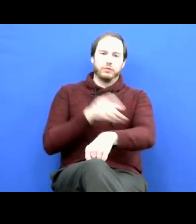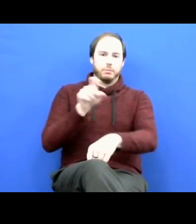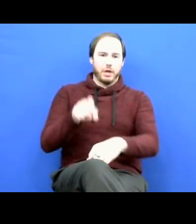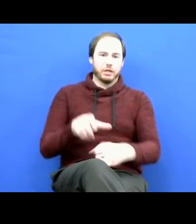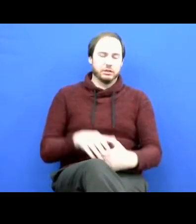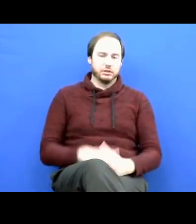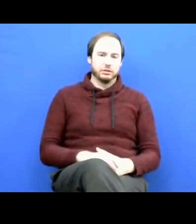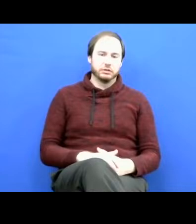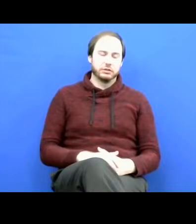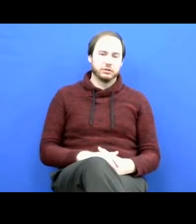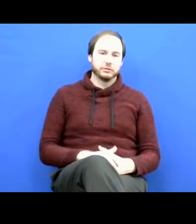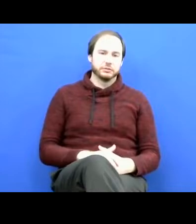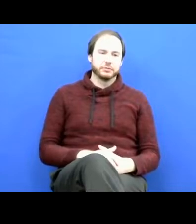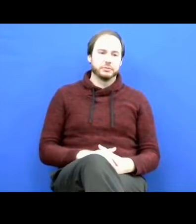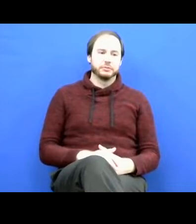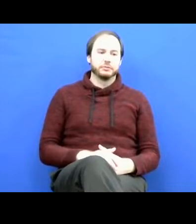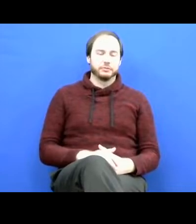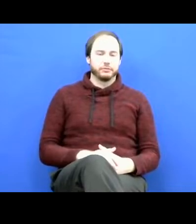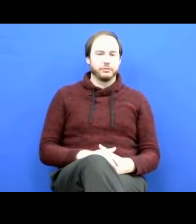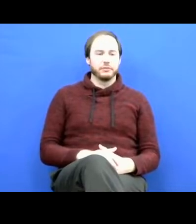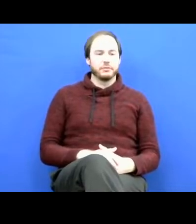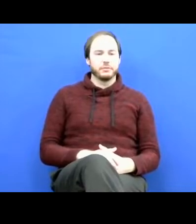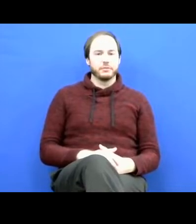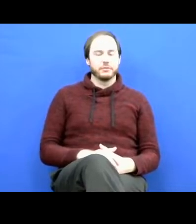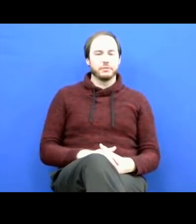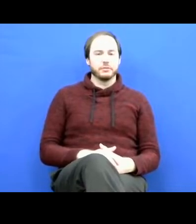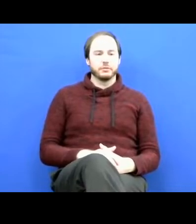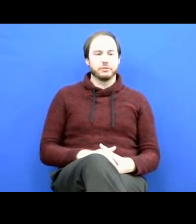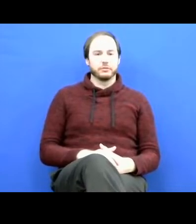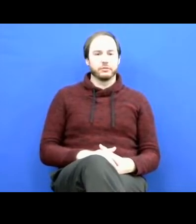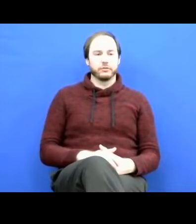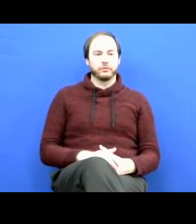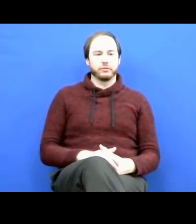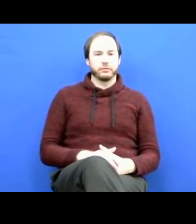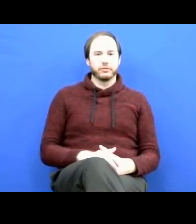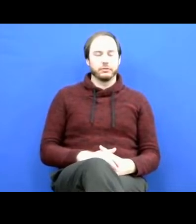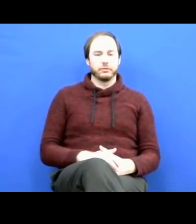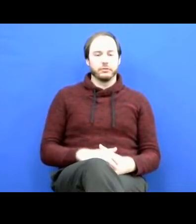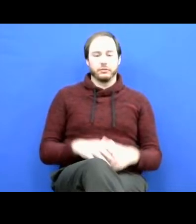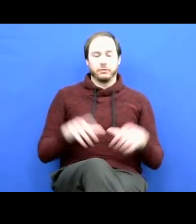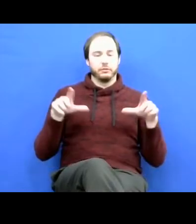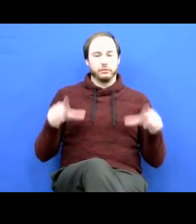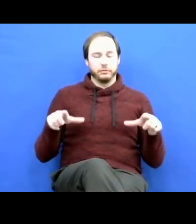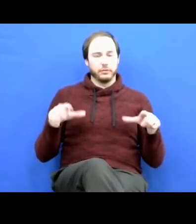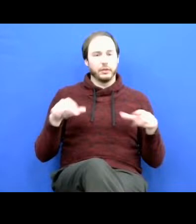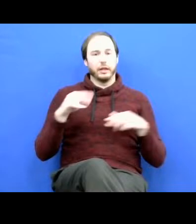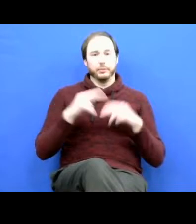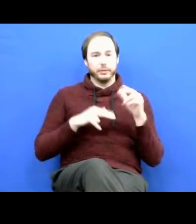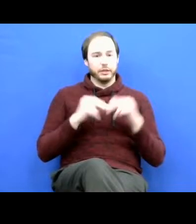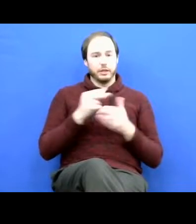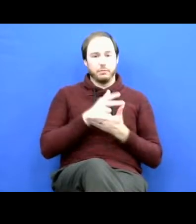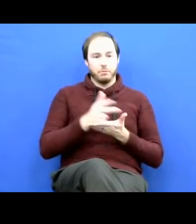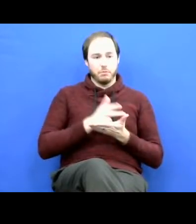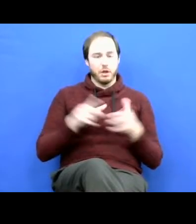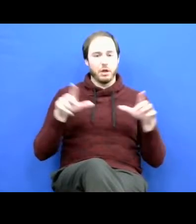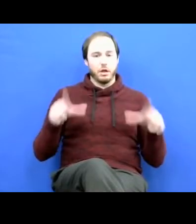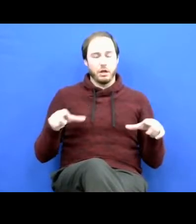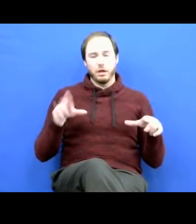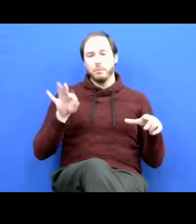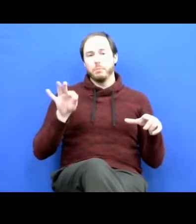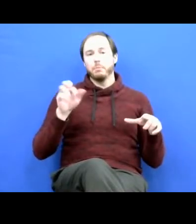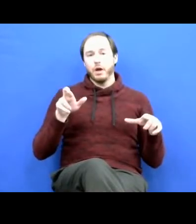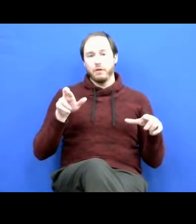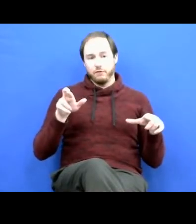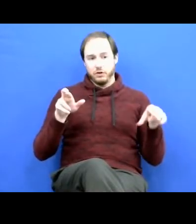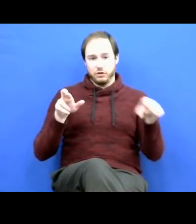going towards your property. Obviously, anything to the north of that building and parking lot, anything in that buffer,